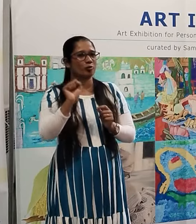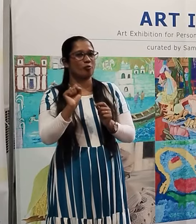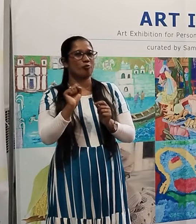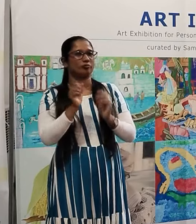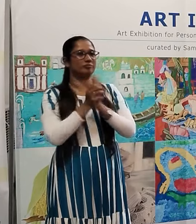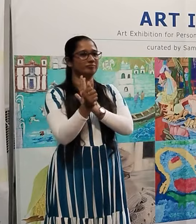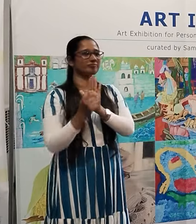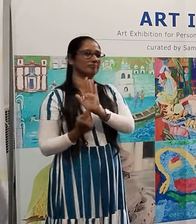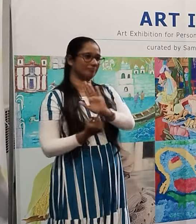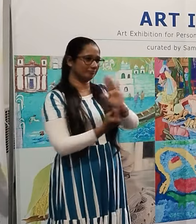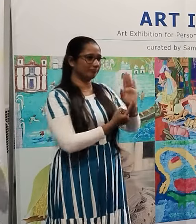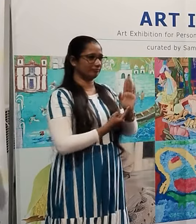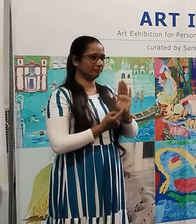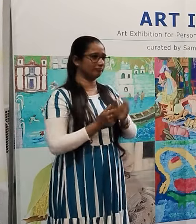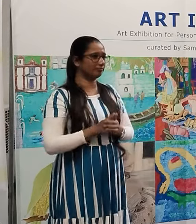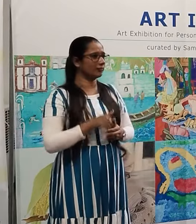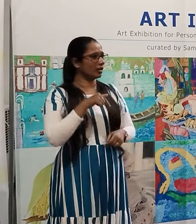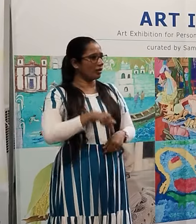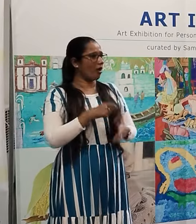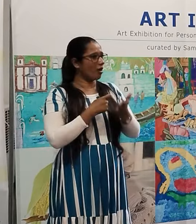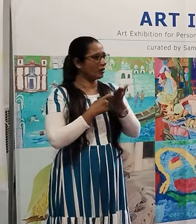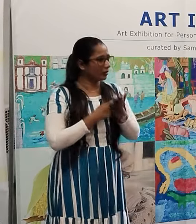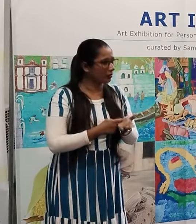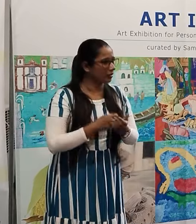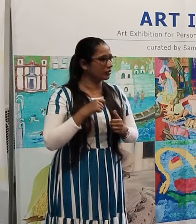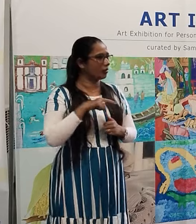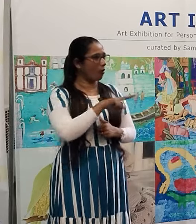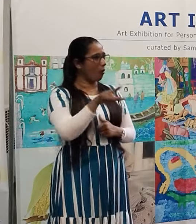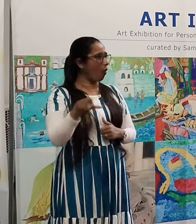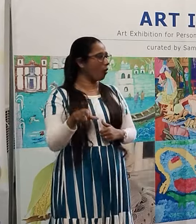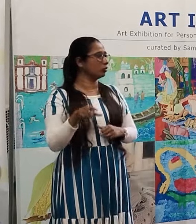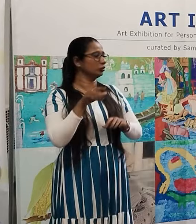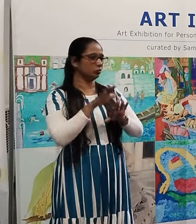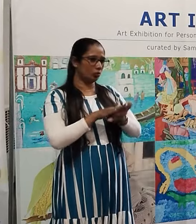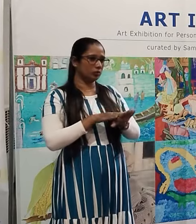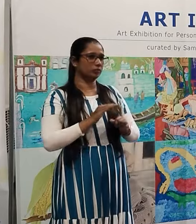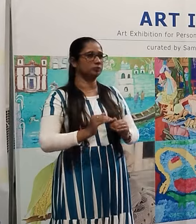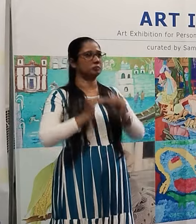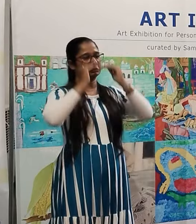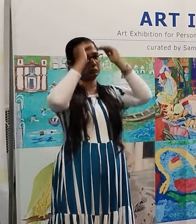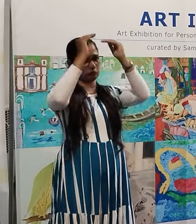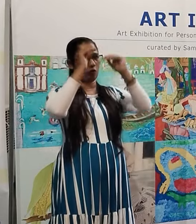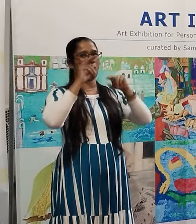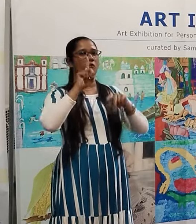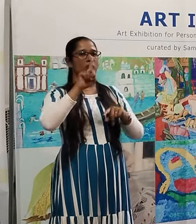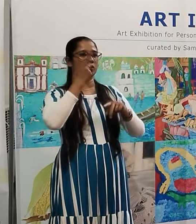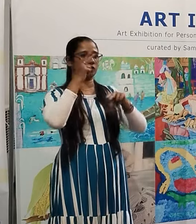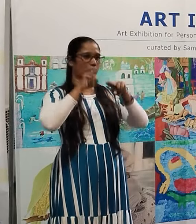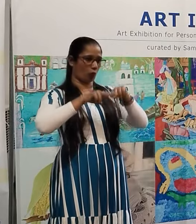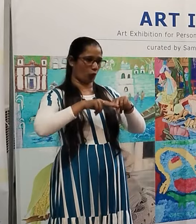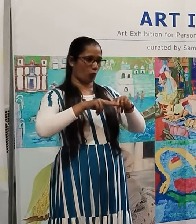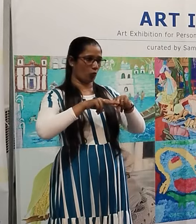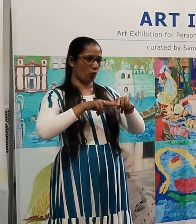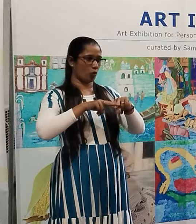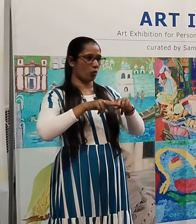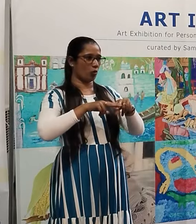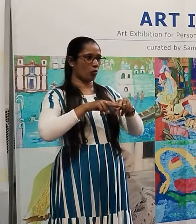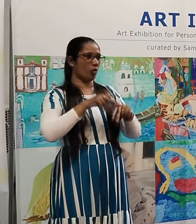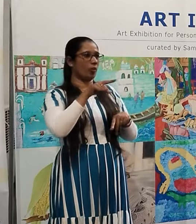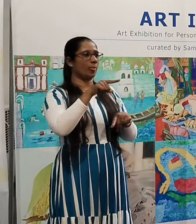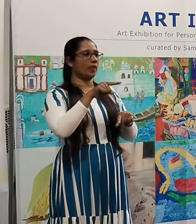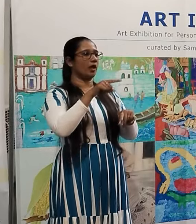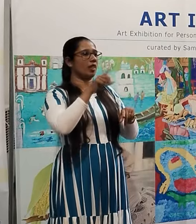work. I would now request everyone to slowly move up to the first floor. The lift is